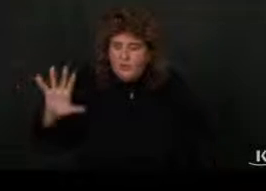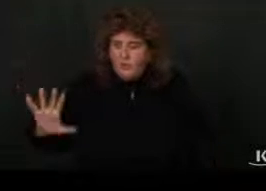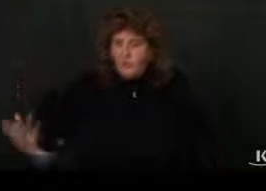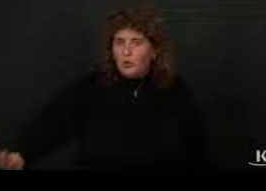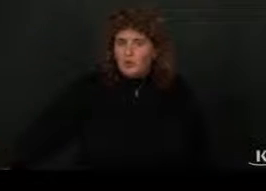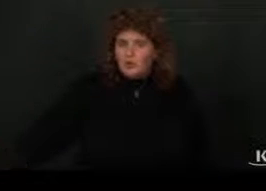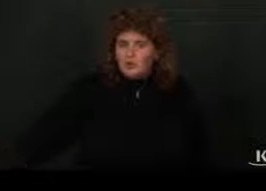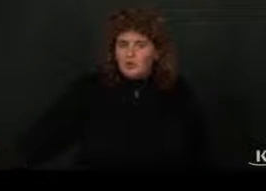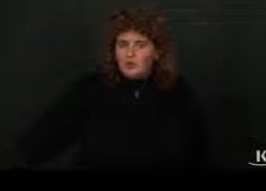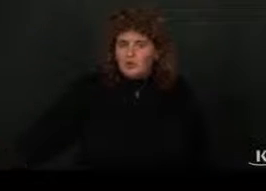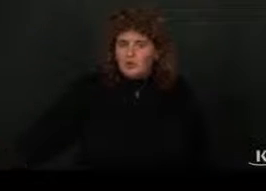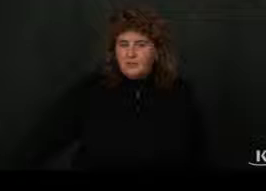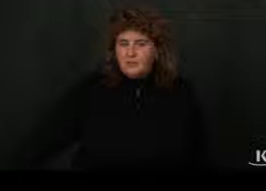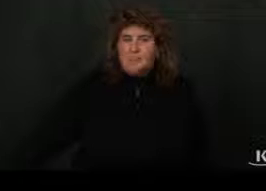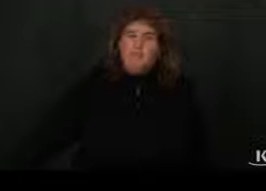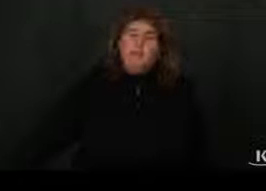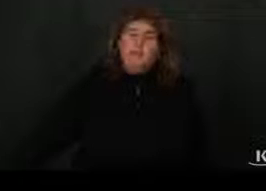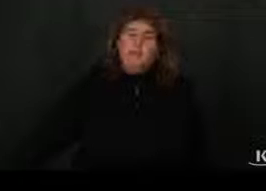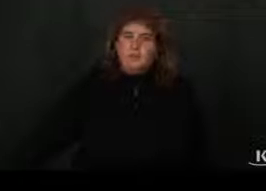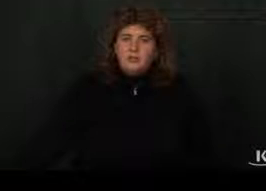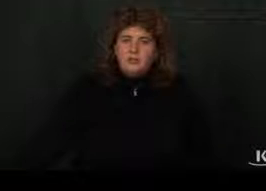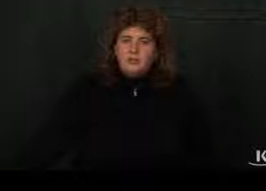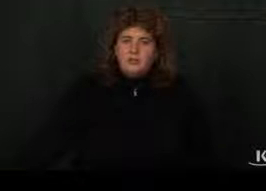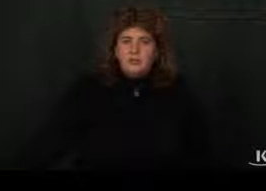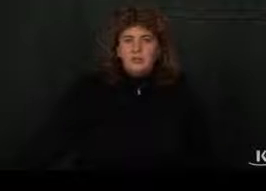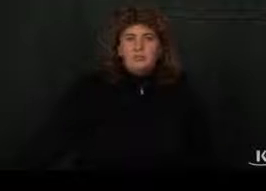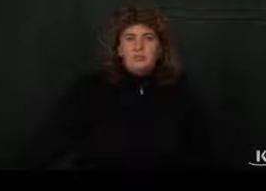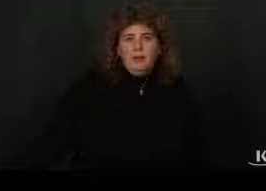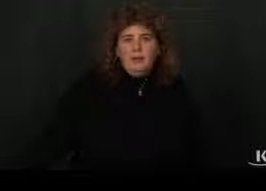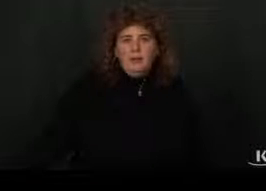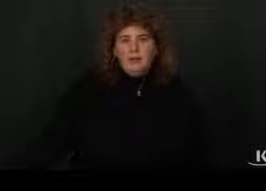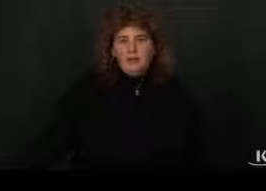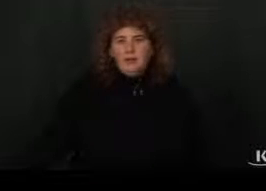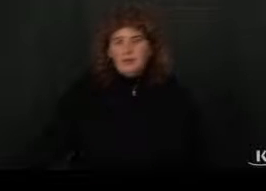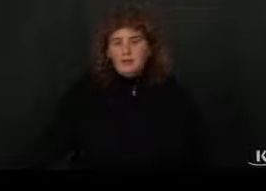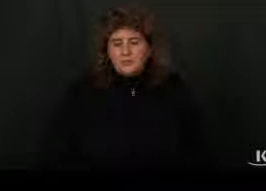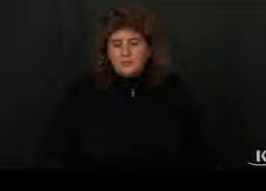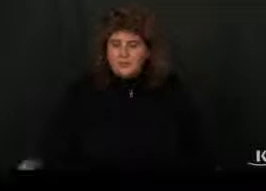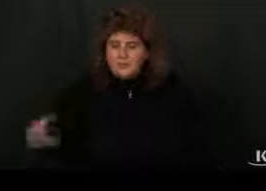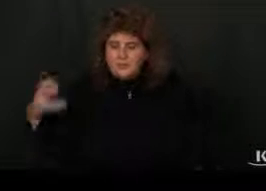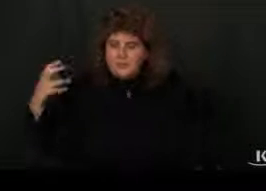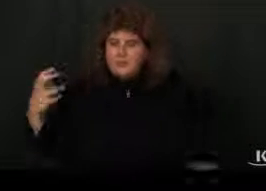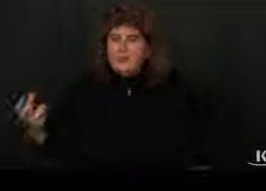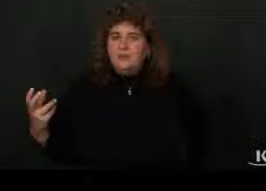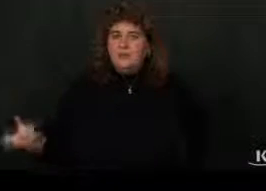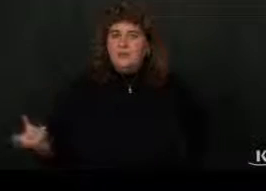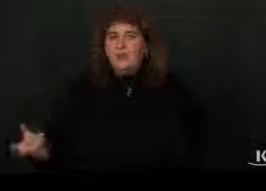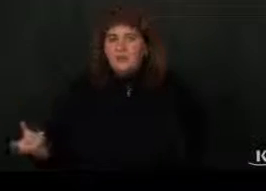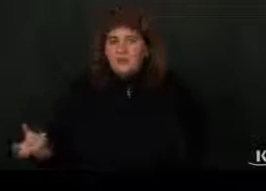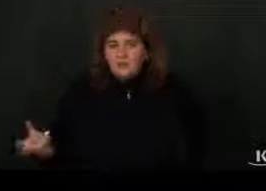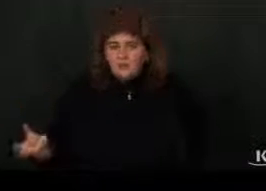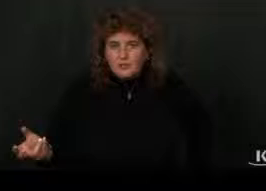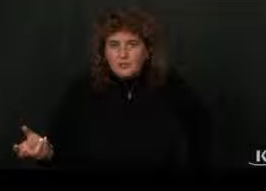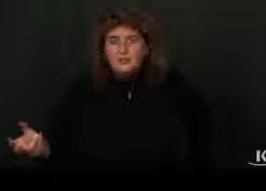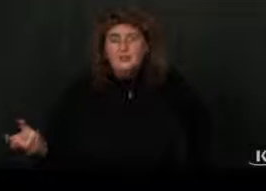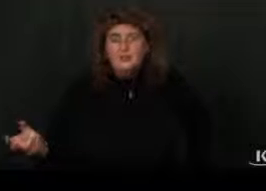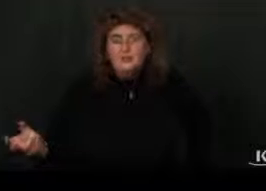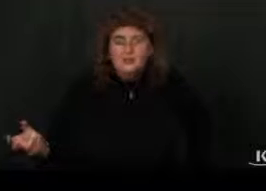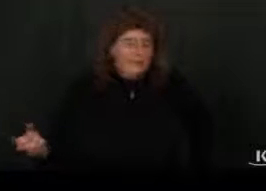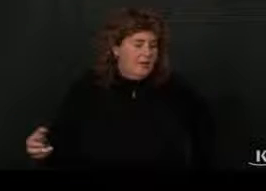nice warm environment, and here clearly you think about maybe tetanus spores sitting in the soil. You